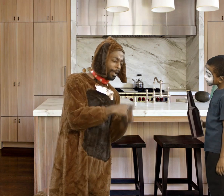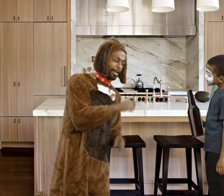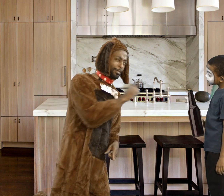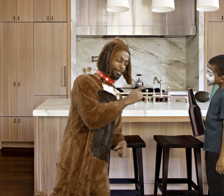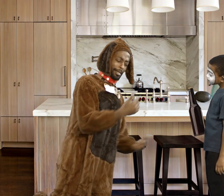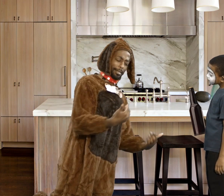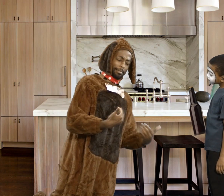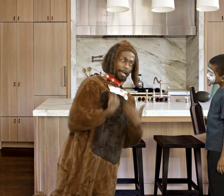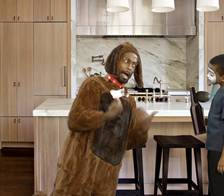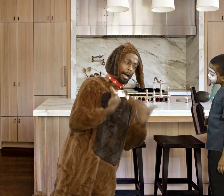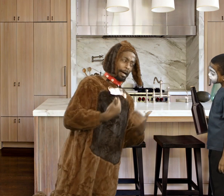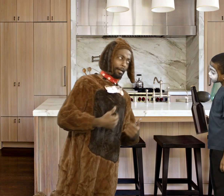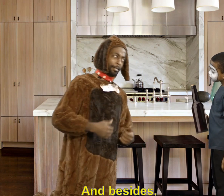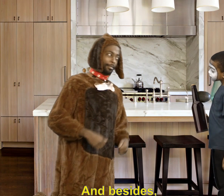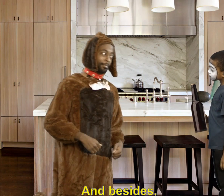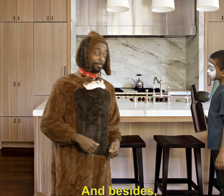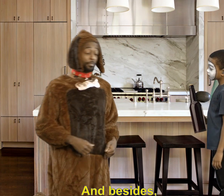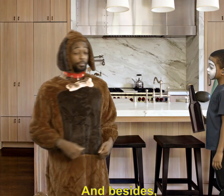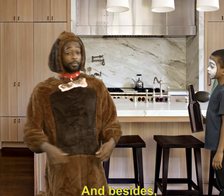Oh. And besides, you're too young.